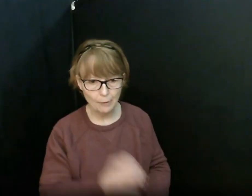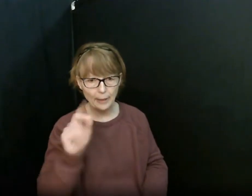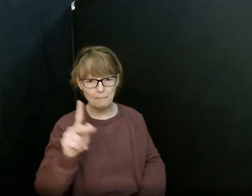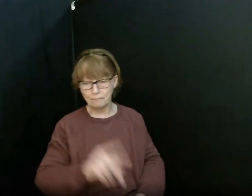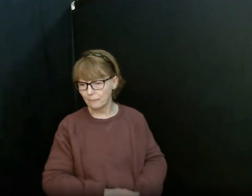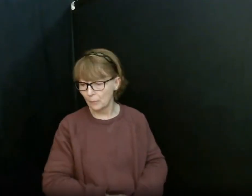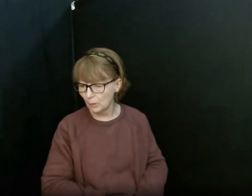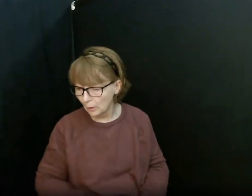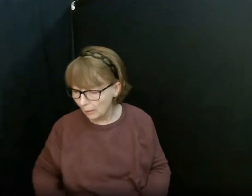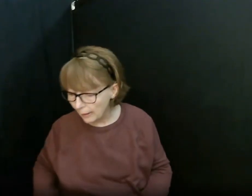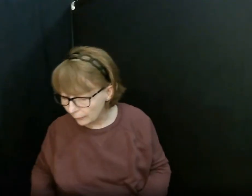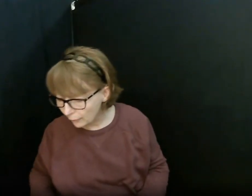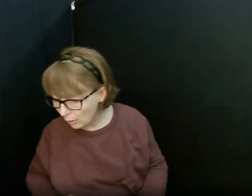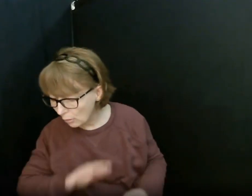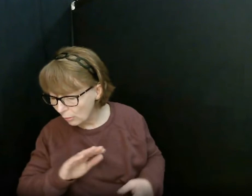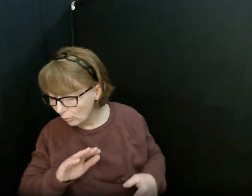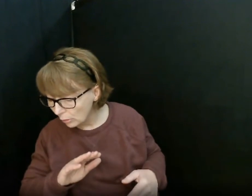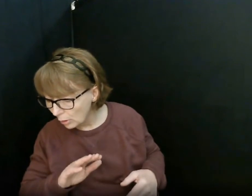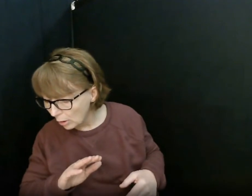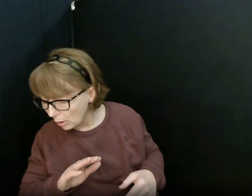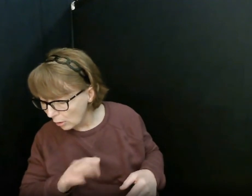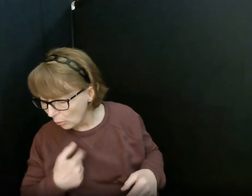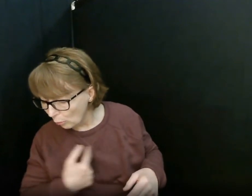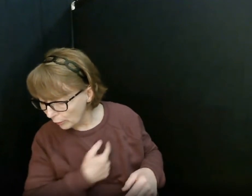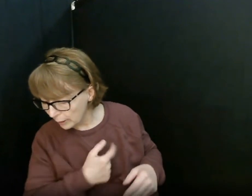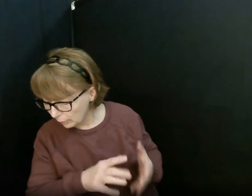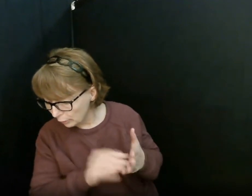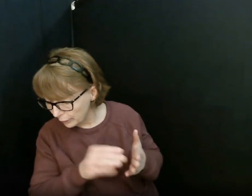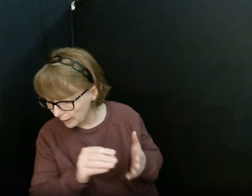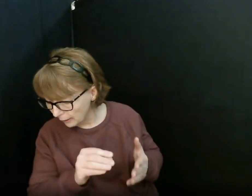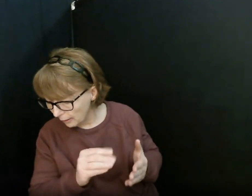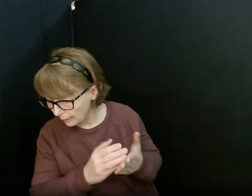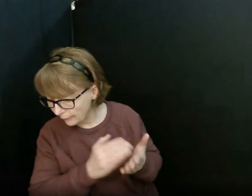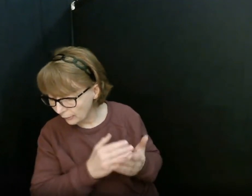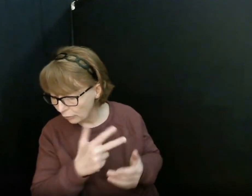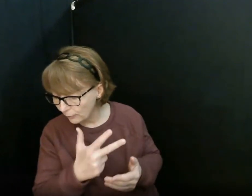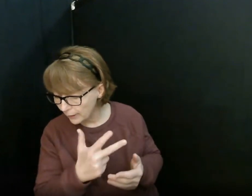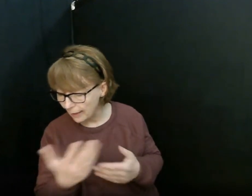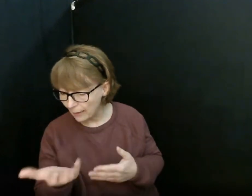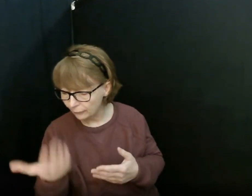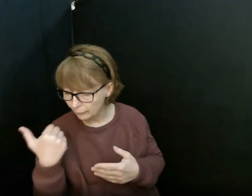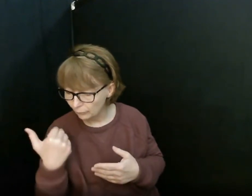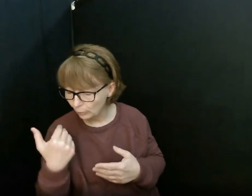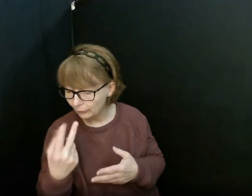Okay. All right. So we were learning lesson 3 last 2 weeks